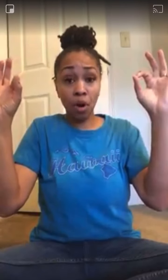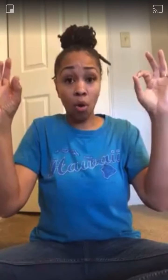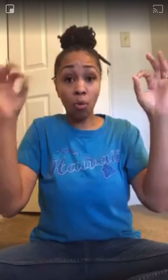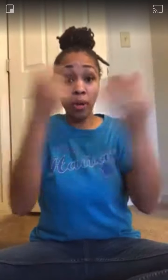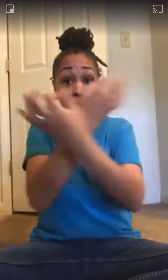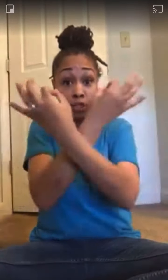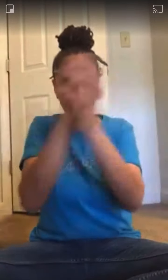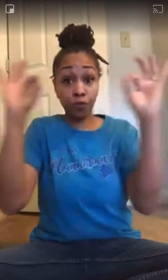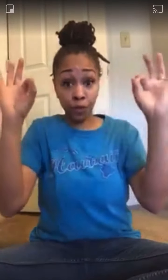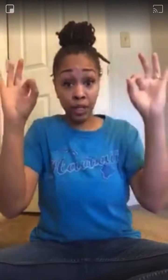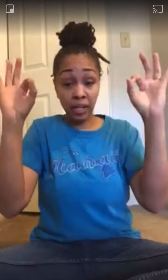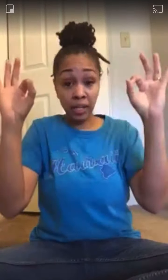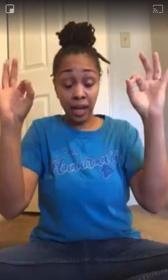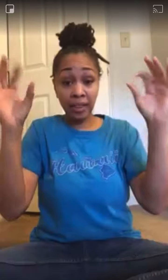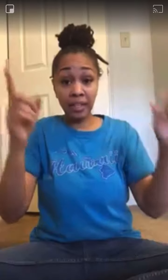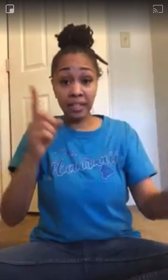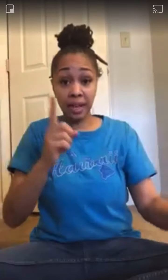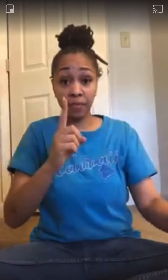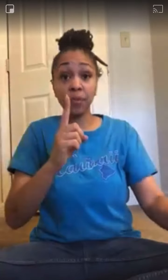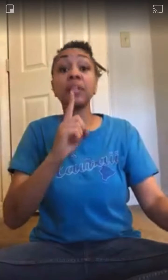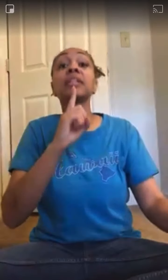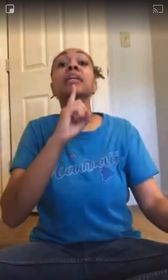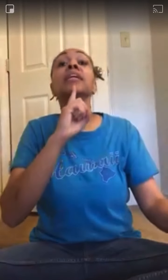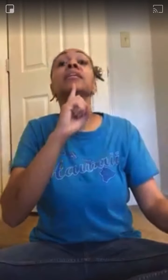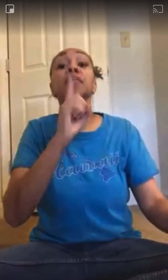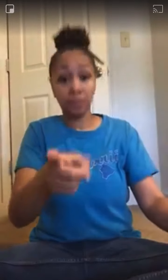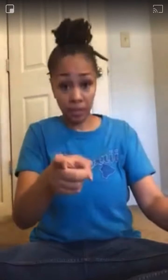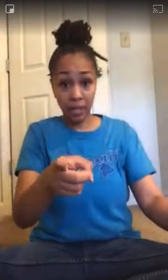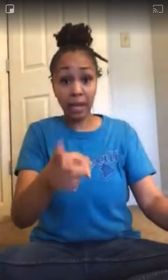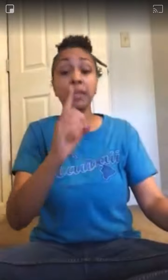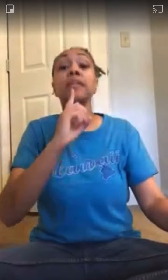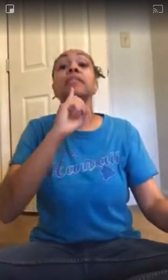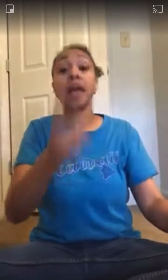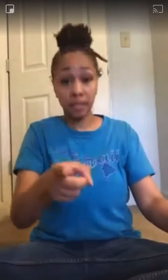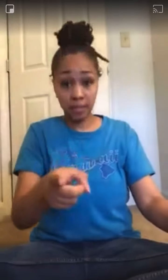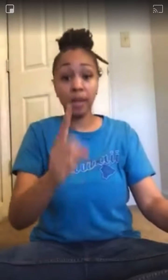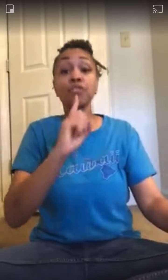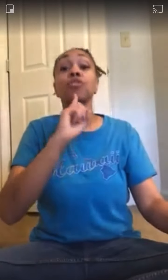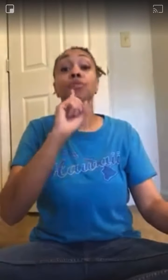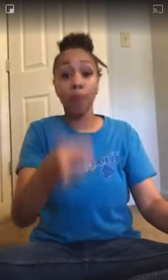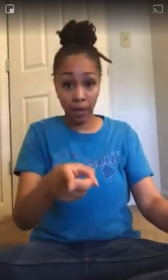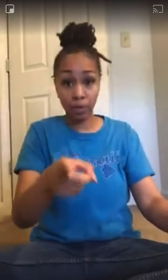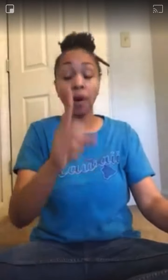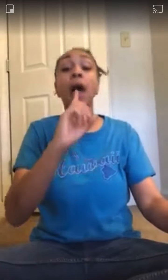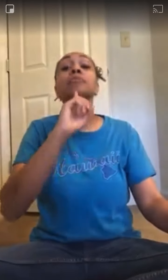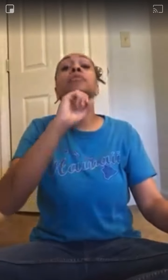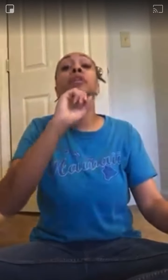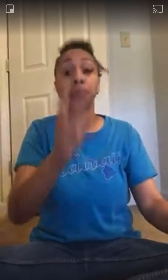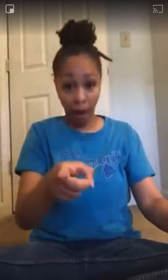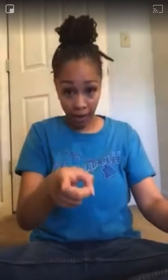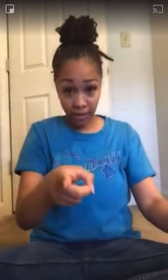O is free, and then the sign for indeed. Like, yes, that is correct. You are absolutely right.